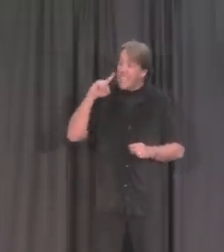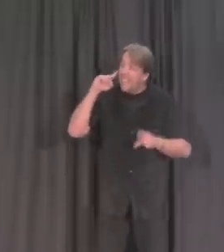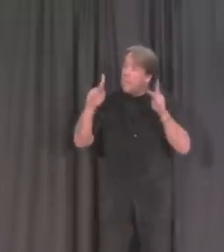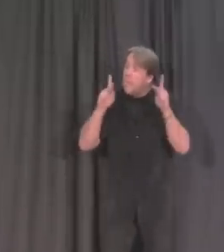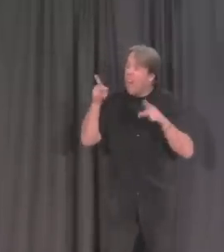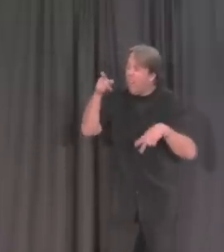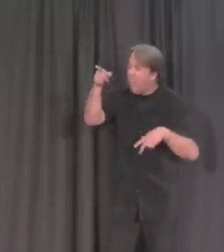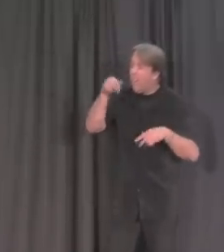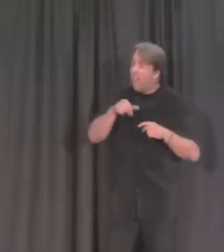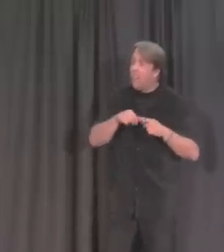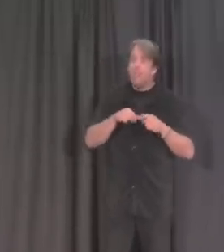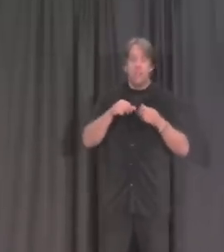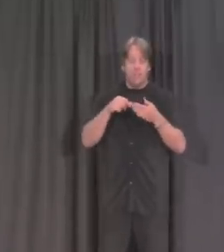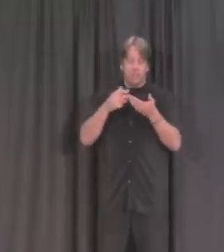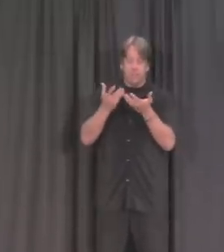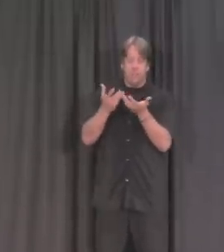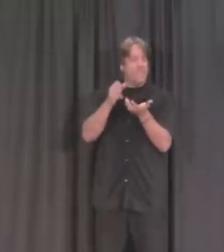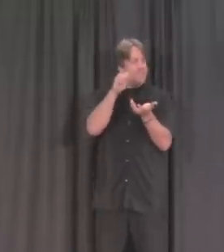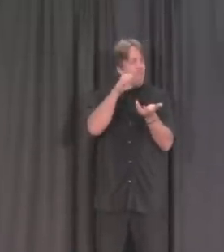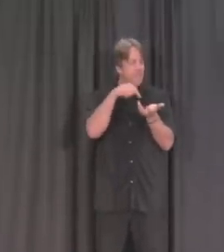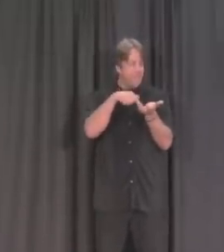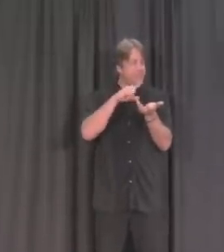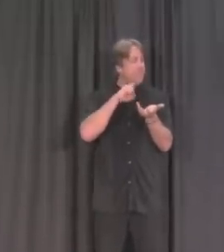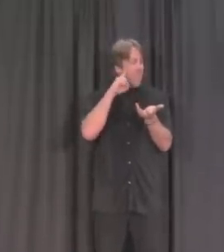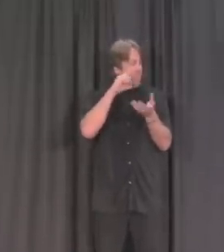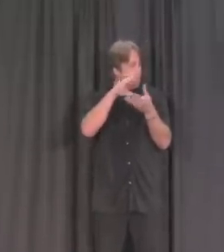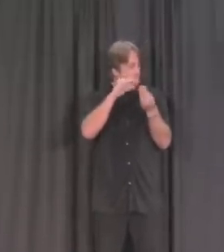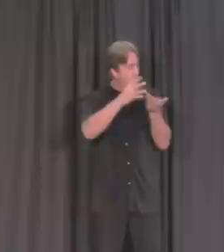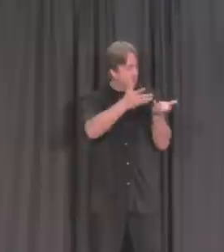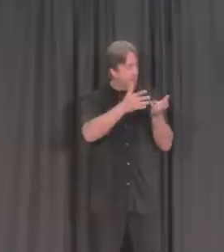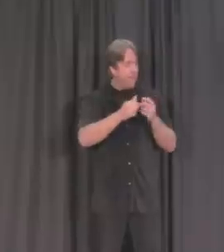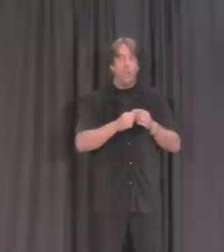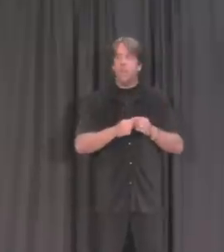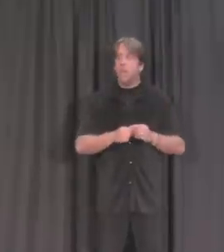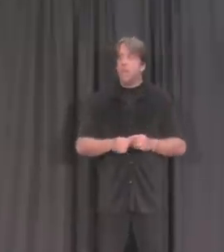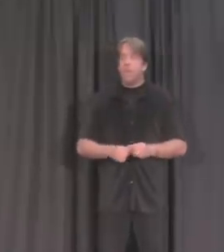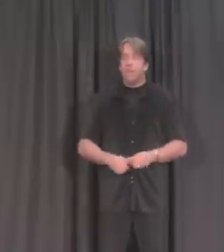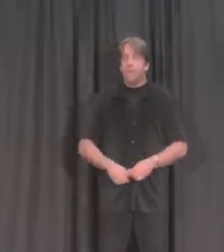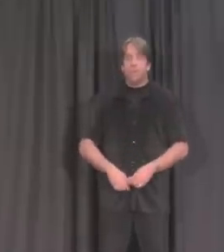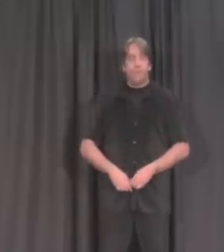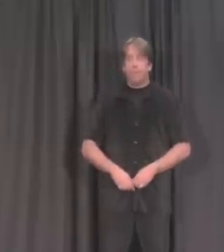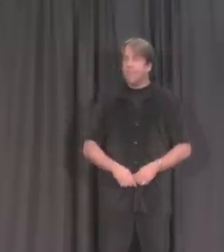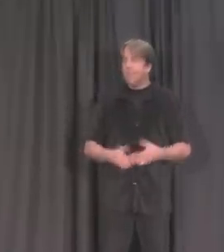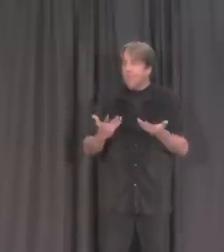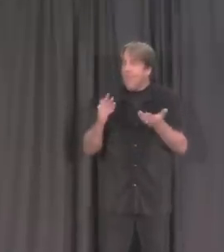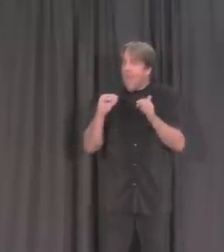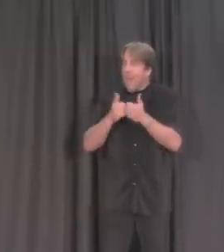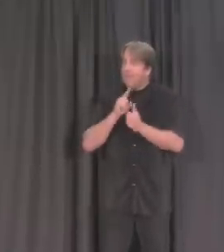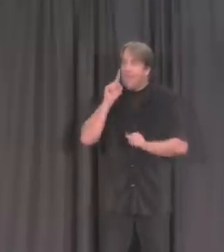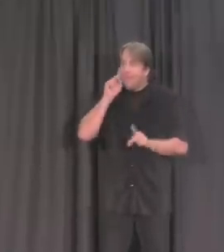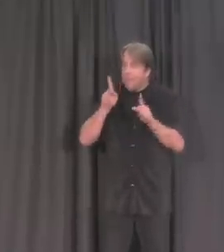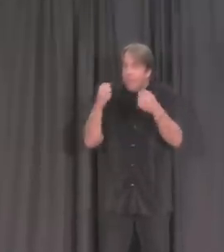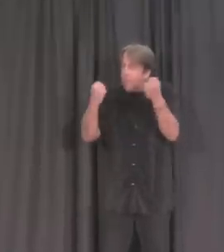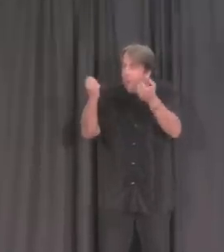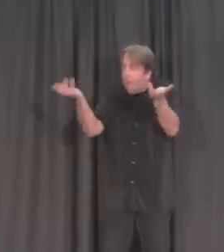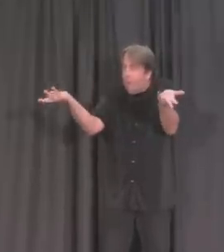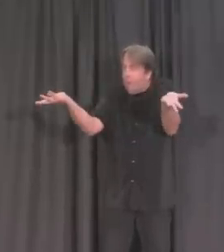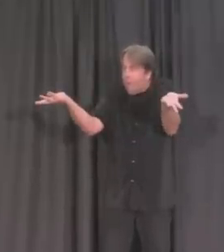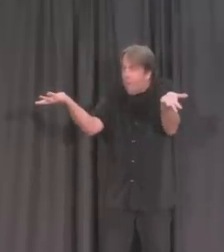You said they were deaf, right? Yes, it's a deaf story, I just said. How do deaf people